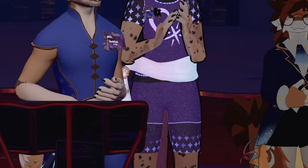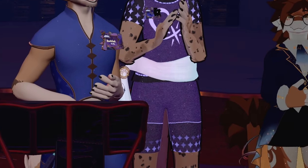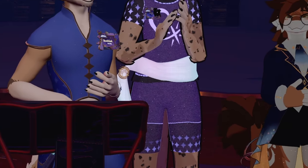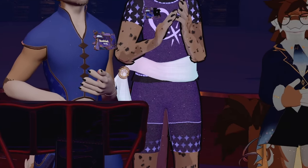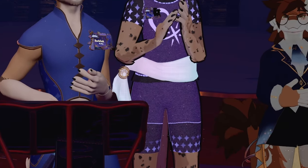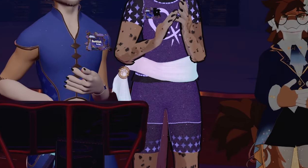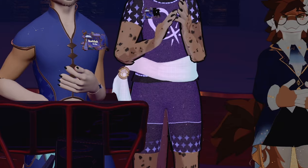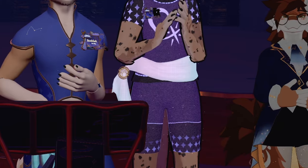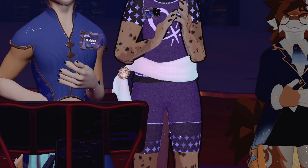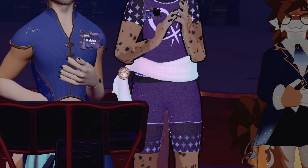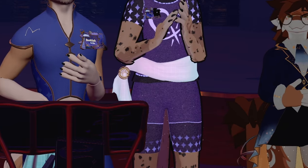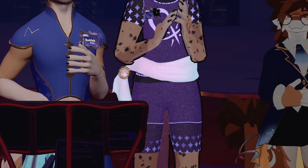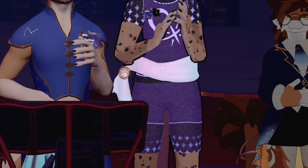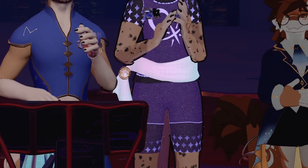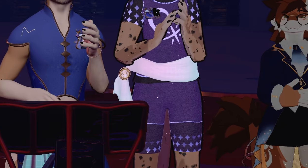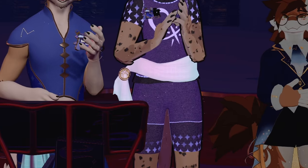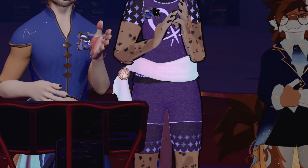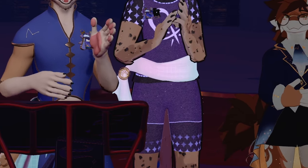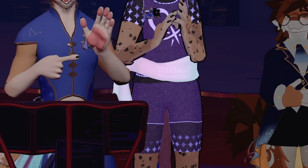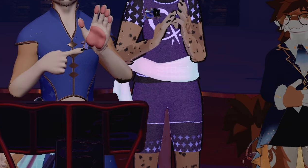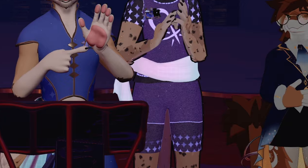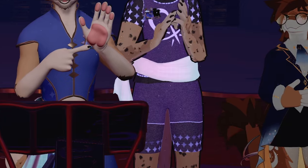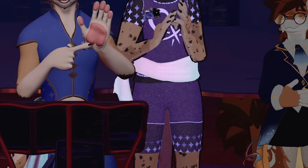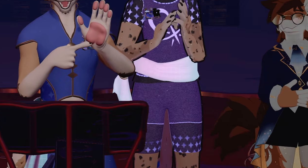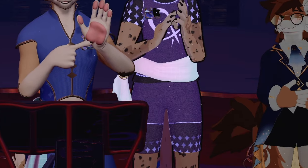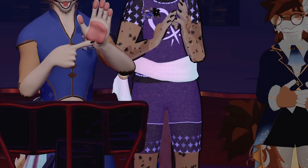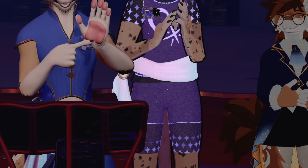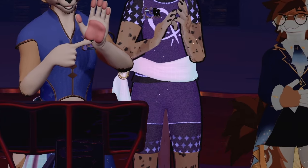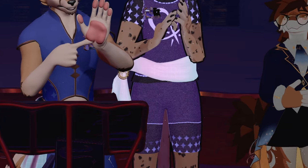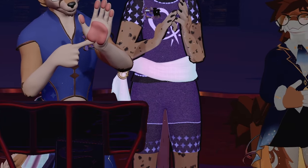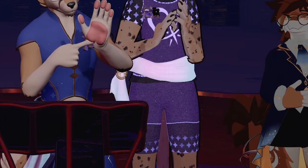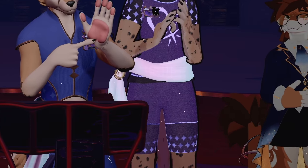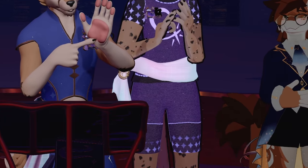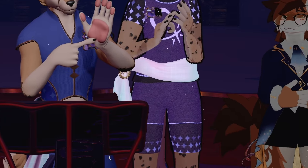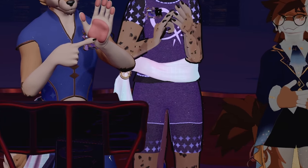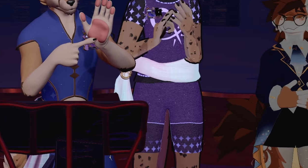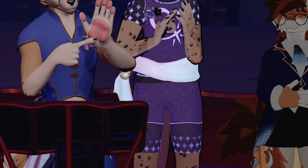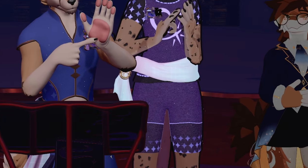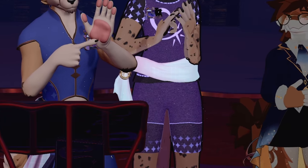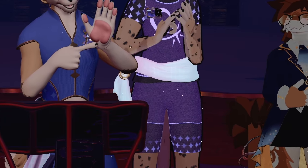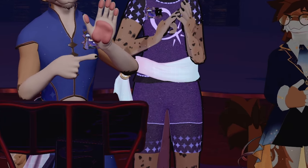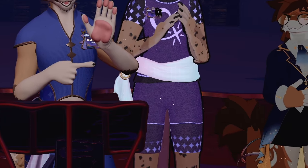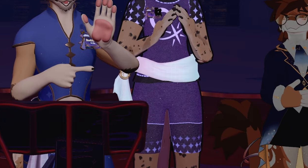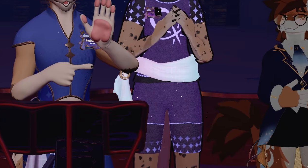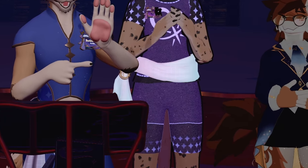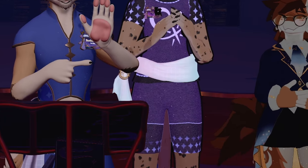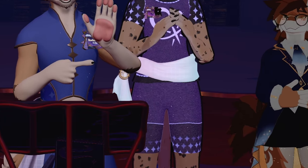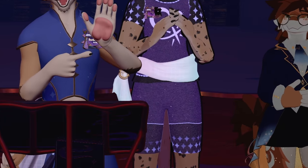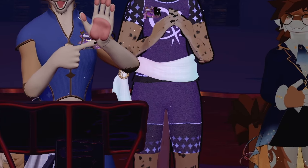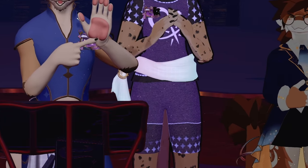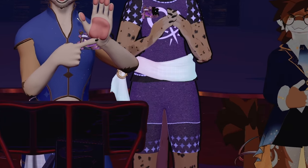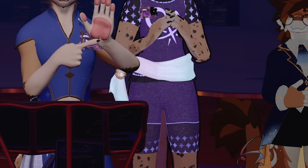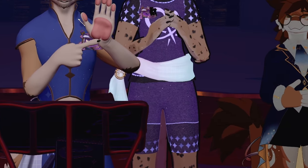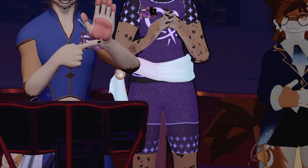And I'm trying to figure out. B, we most commonly just do open palm with an